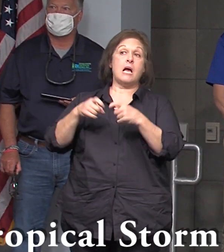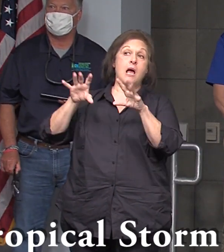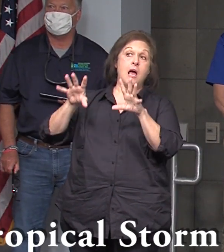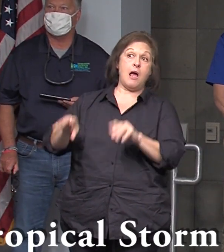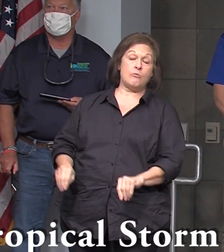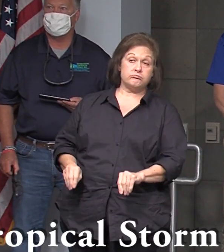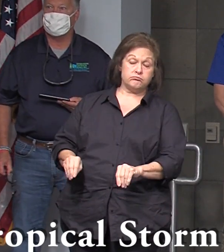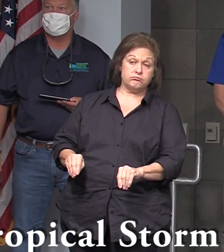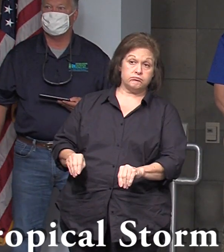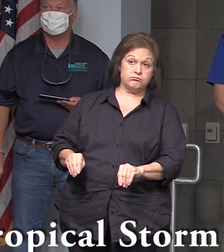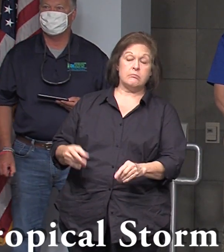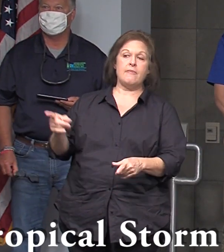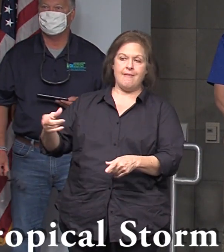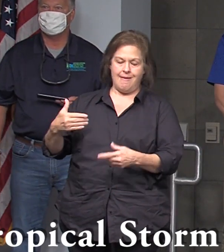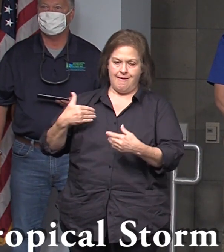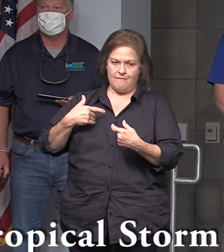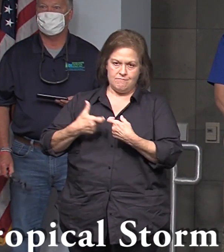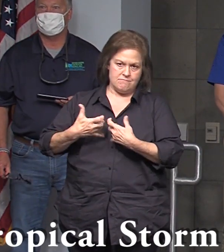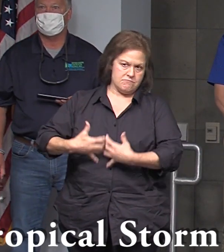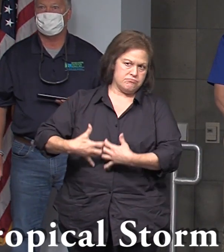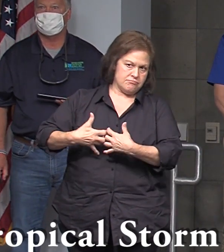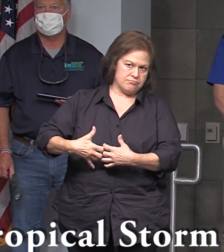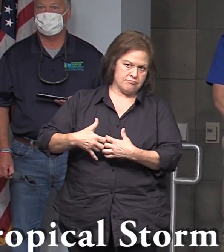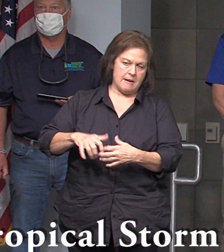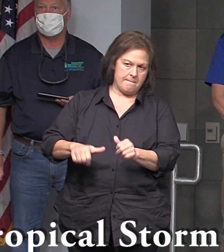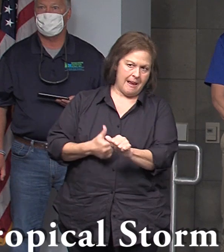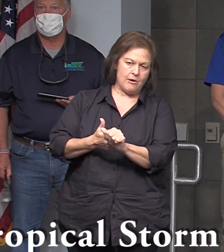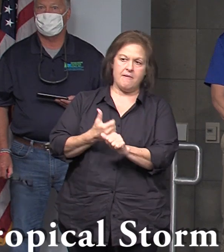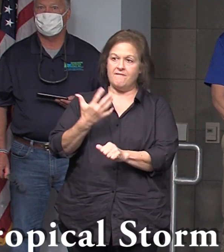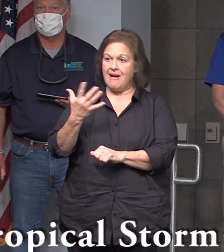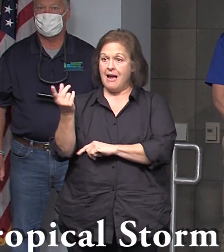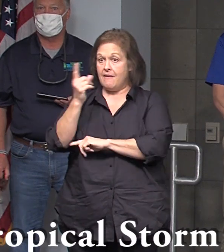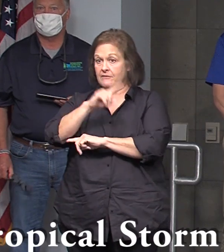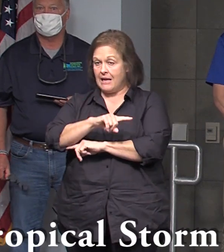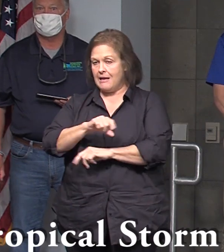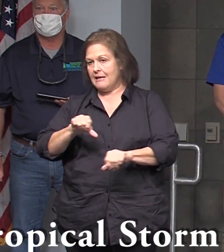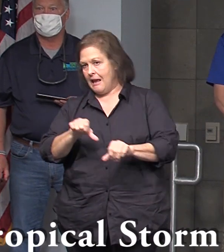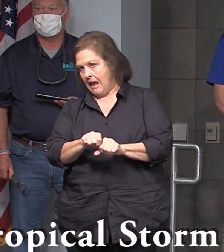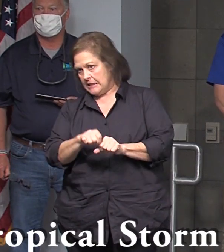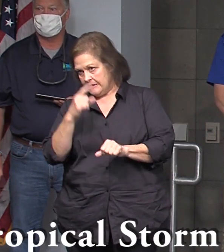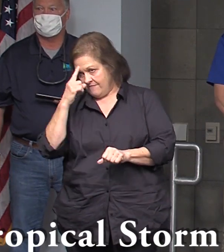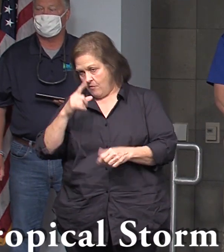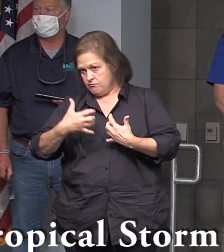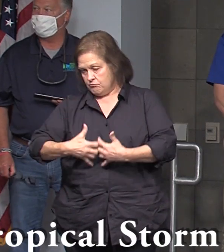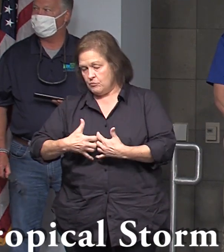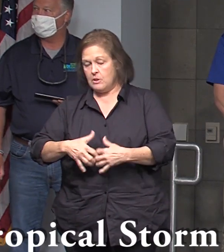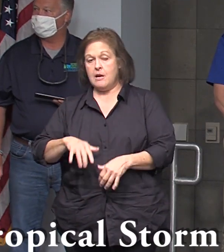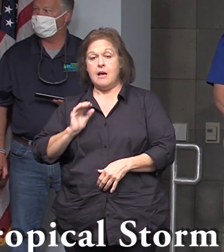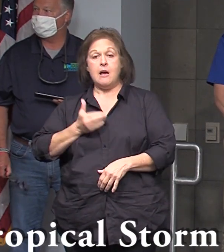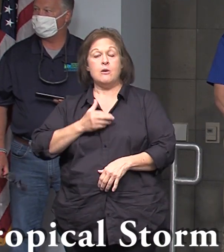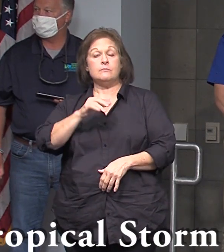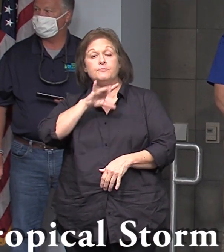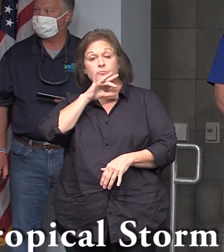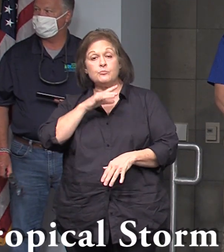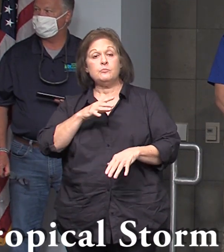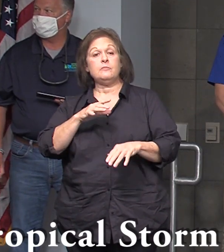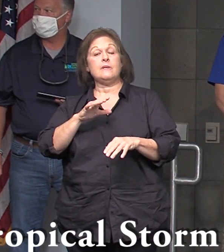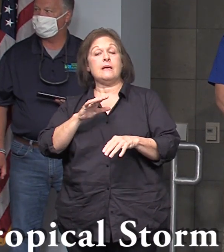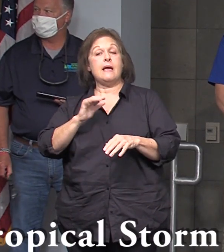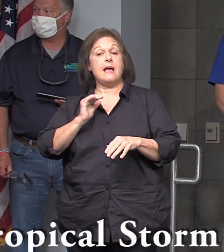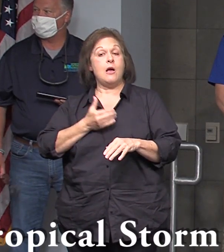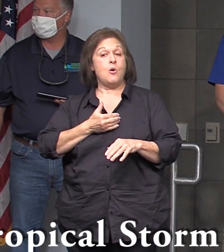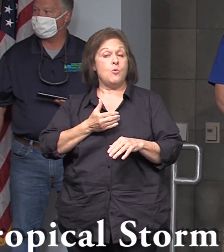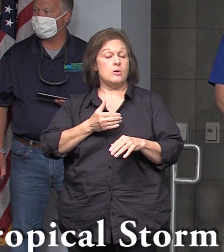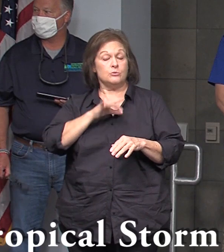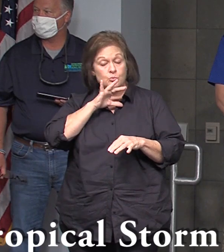outage, they have generators, backup generators, with a five-day supply of fuel. Our sewer department, with its four major treatment plants,